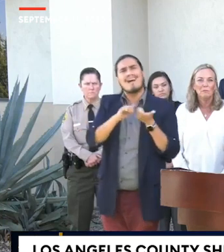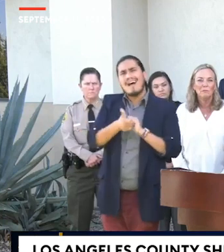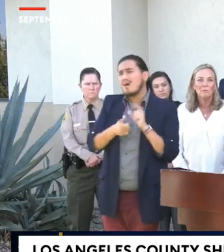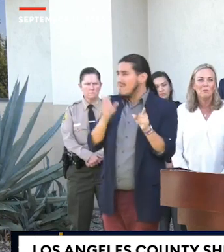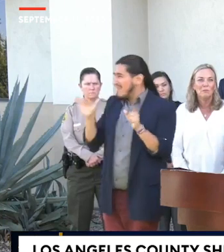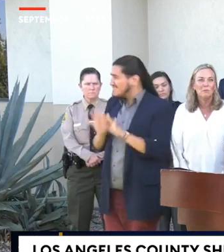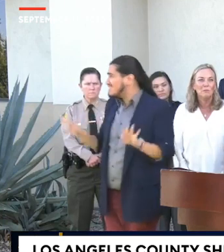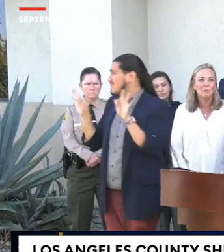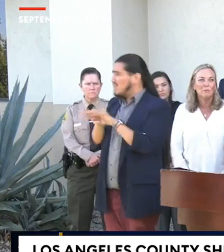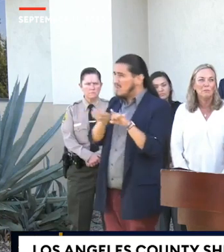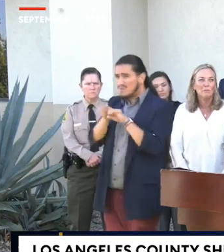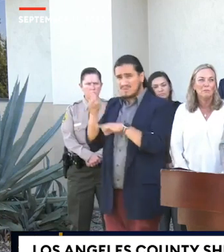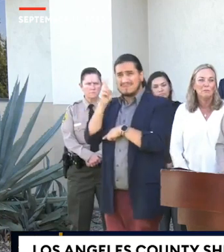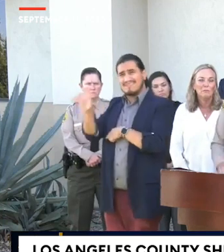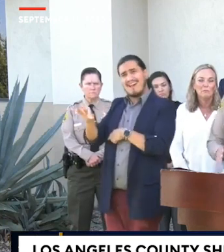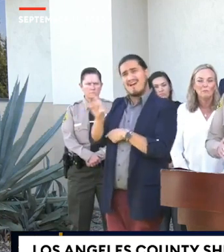very important as well.